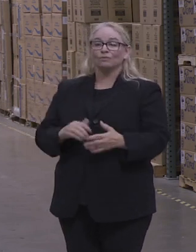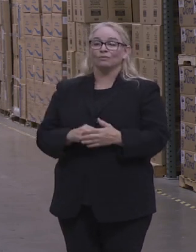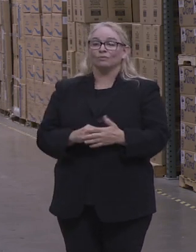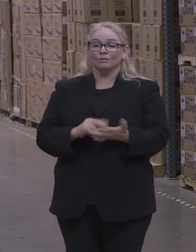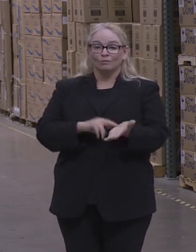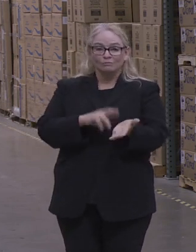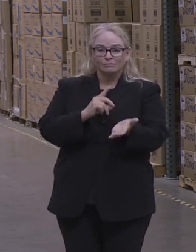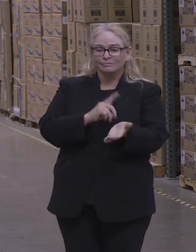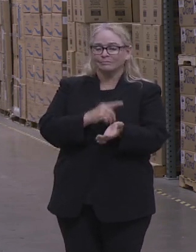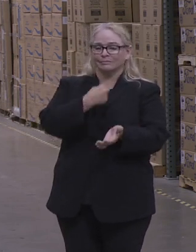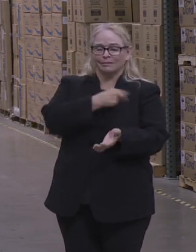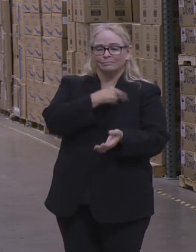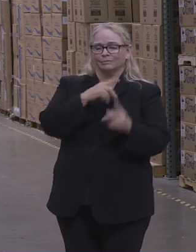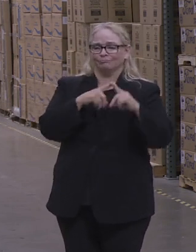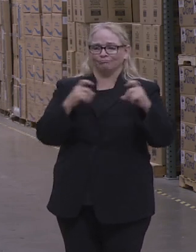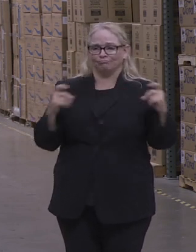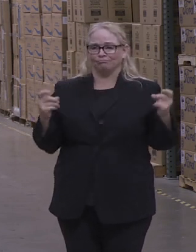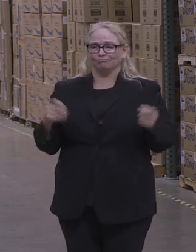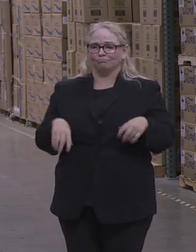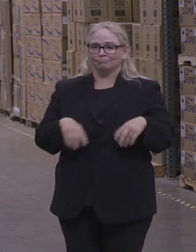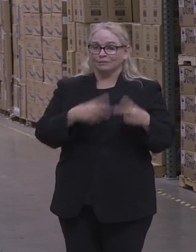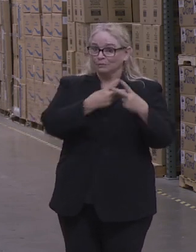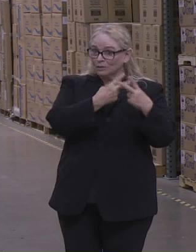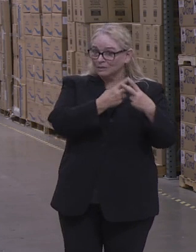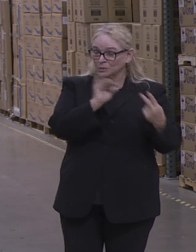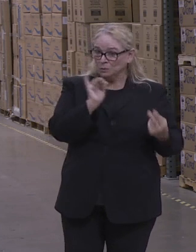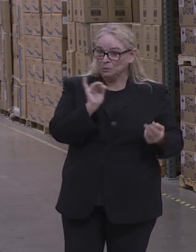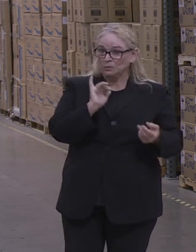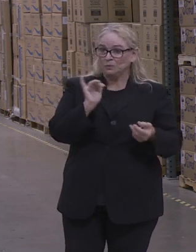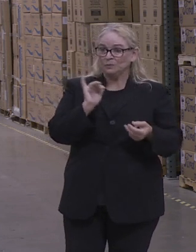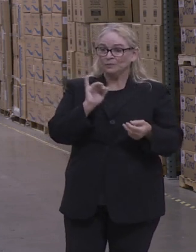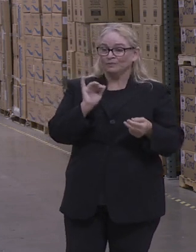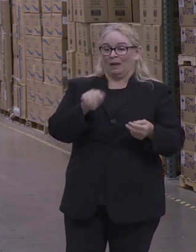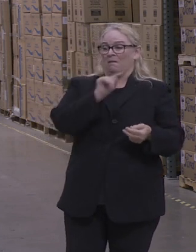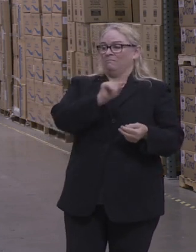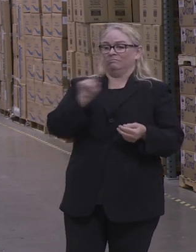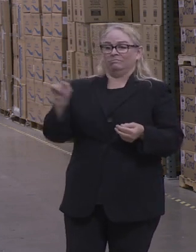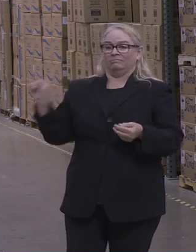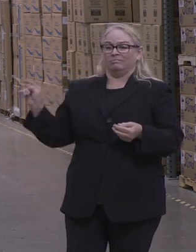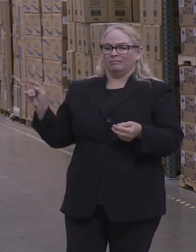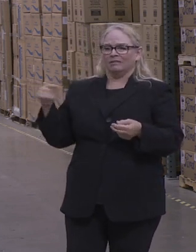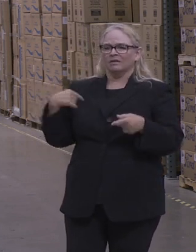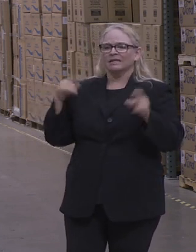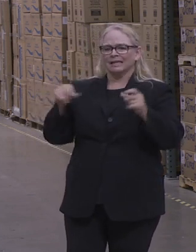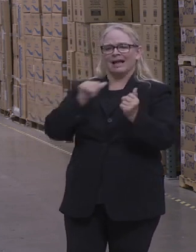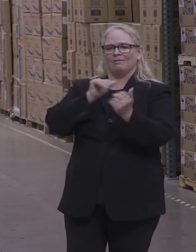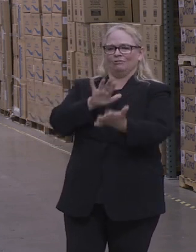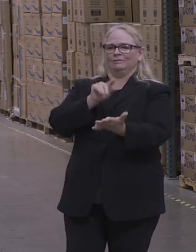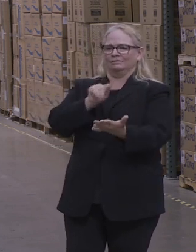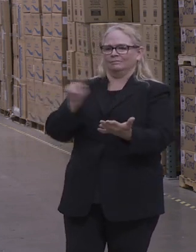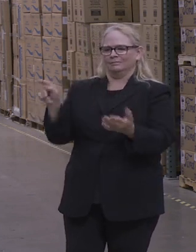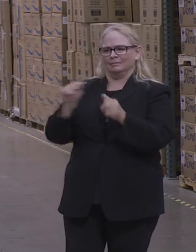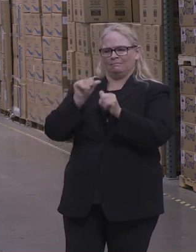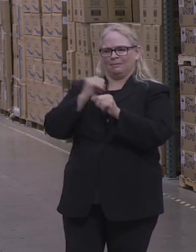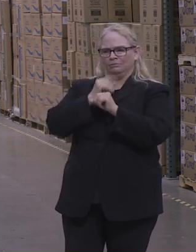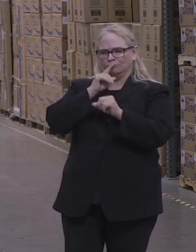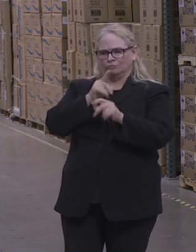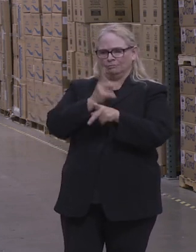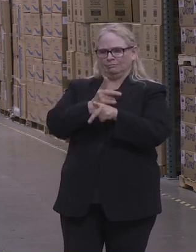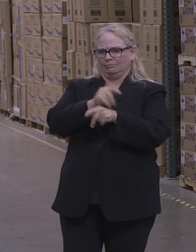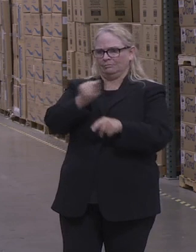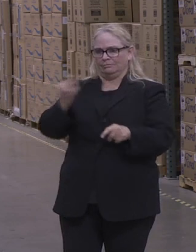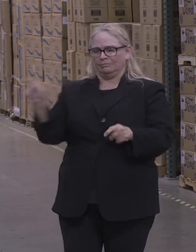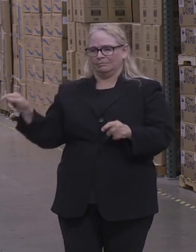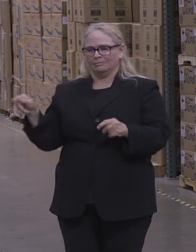incarceration is a big issue, and that is not just the California state system, but that's also county jails, congregate settings